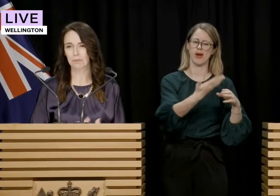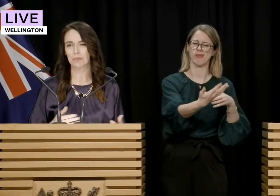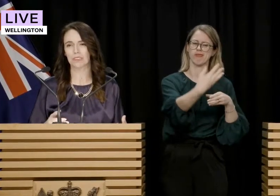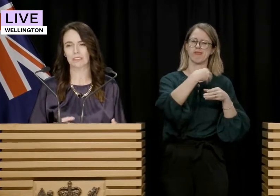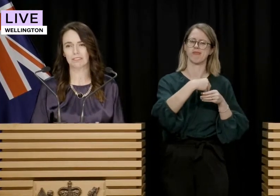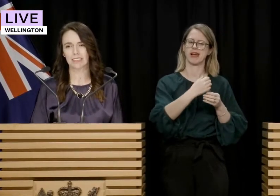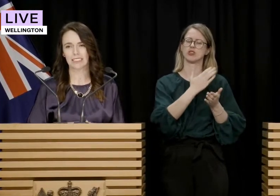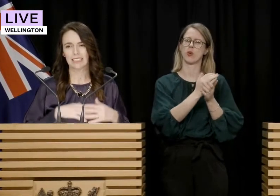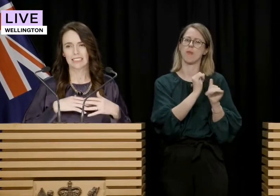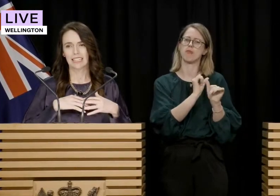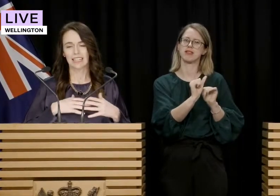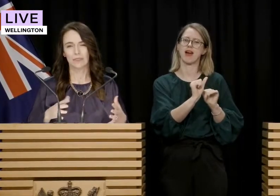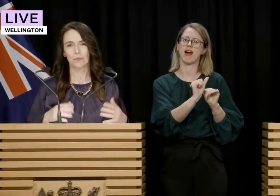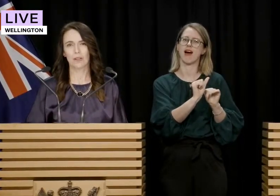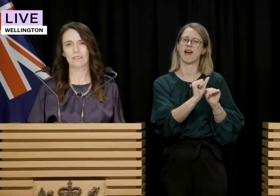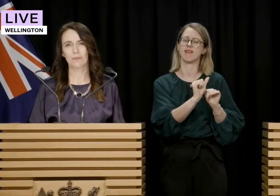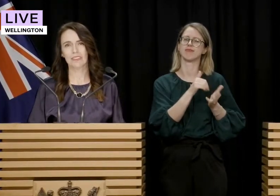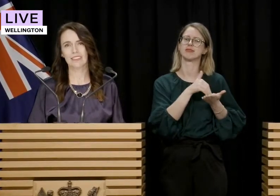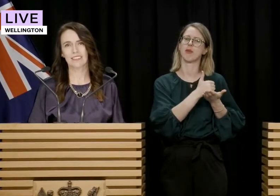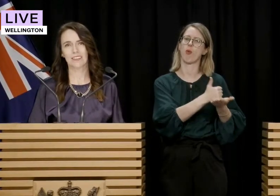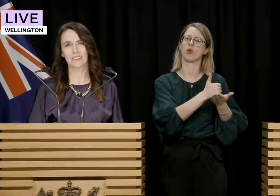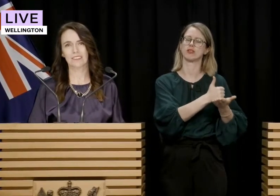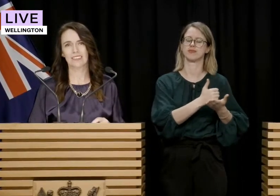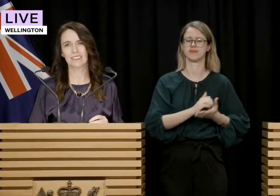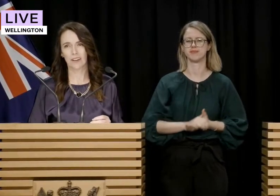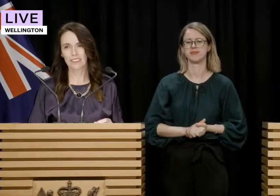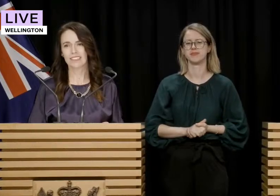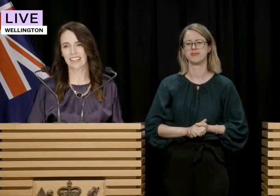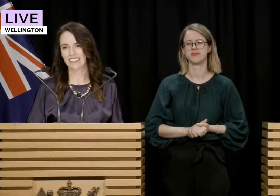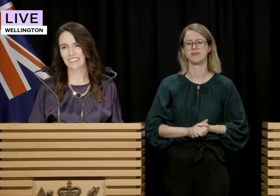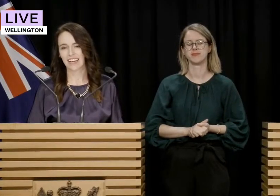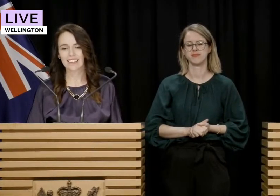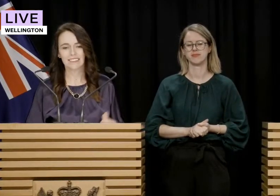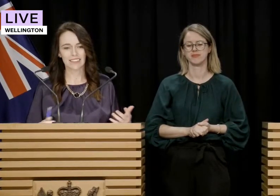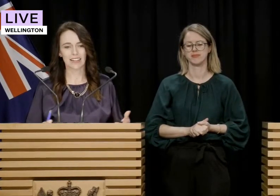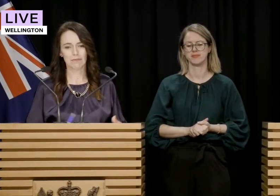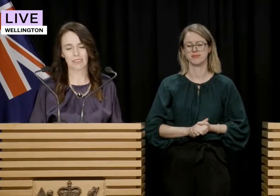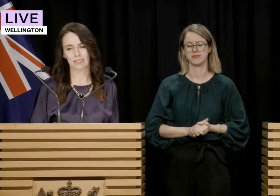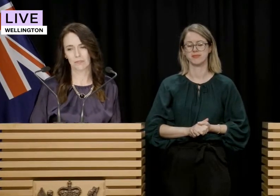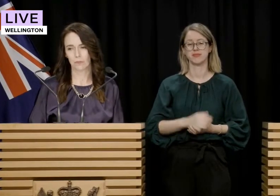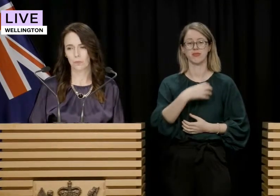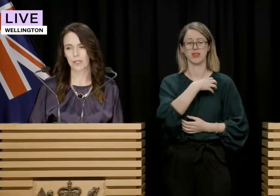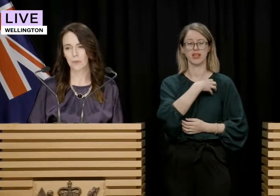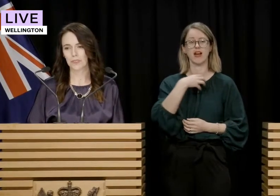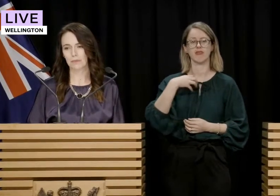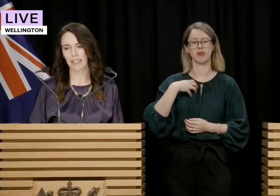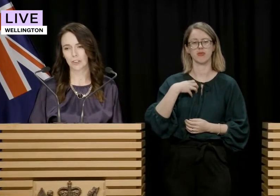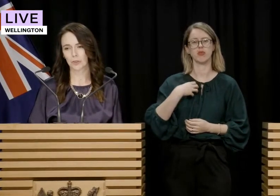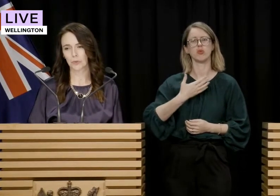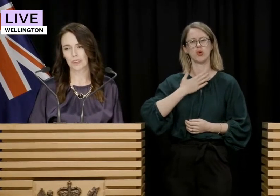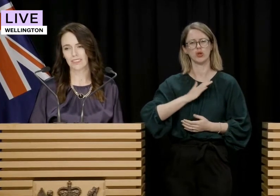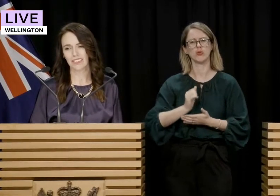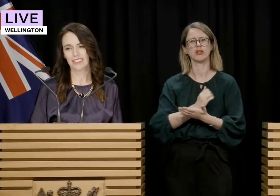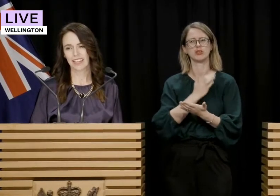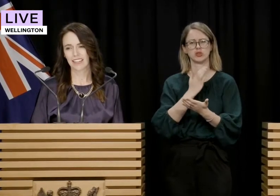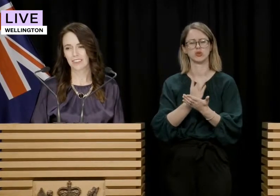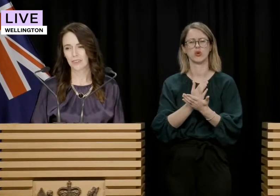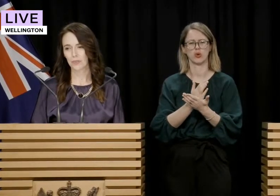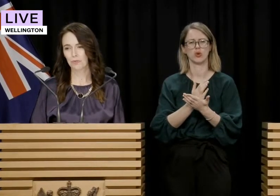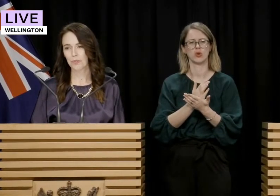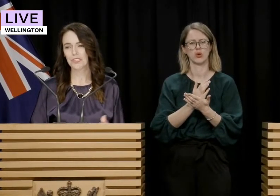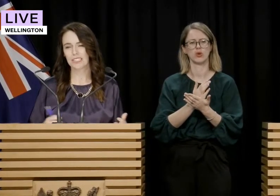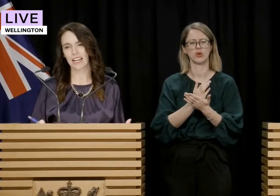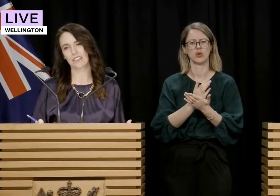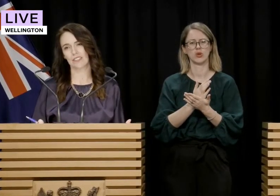more responsive. One thing I would say is that as a government, we want to make sure that